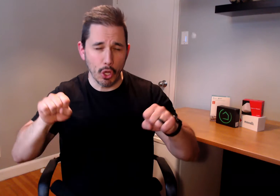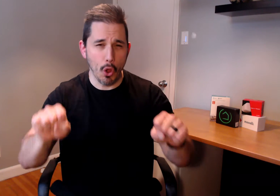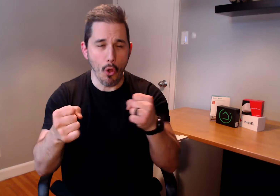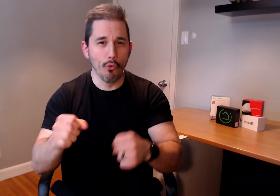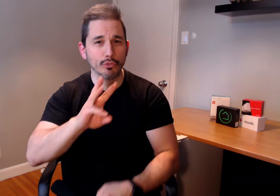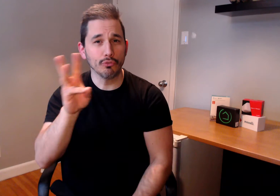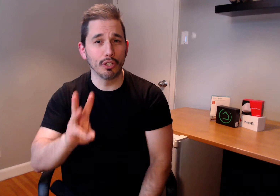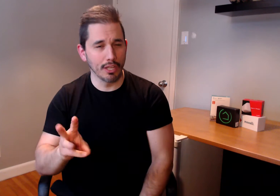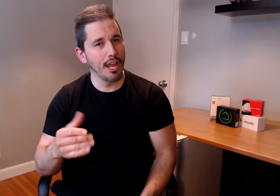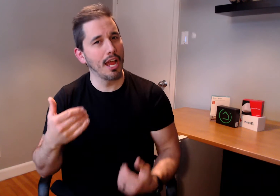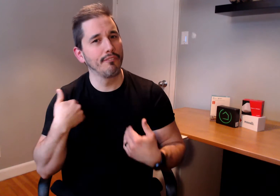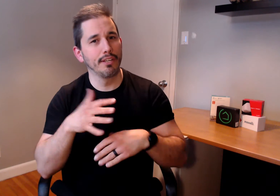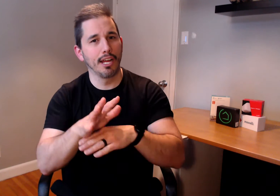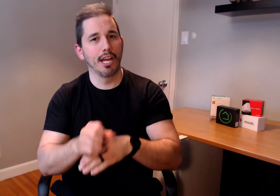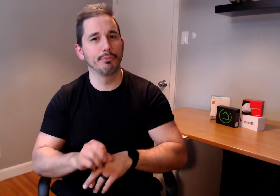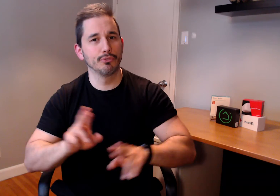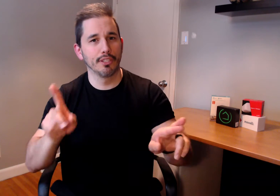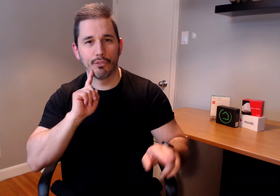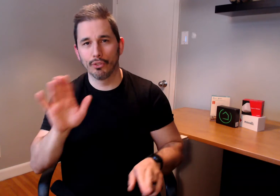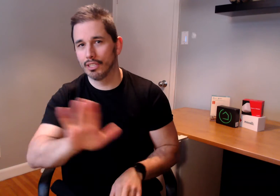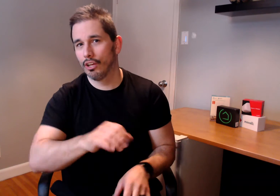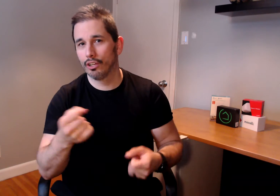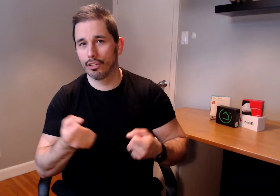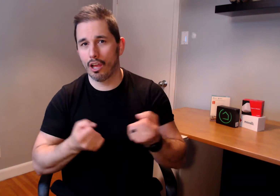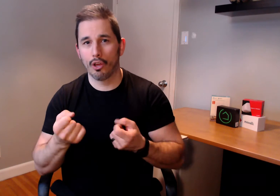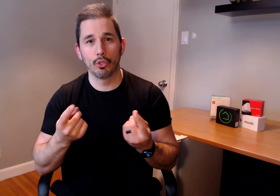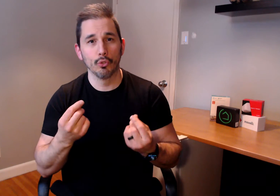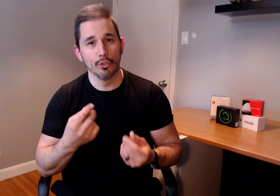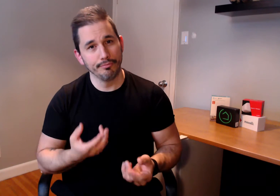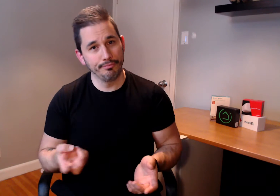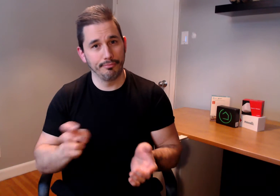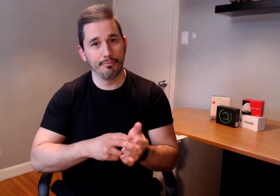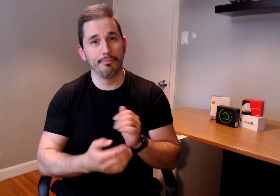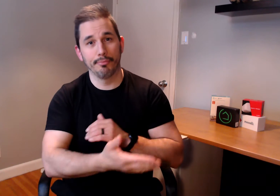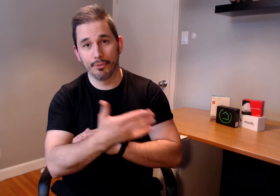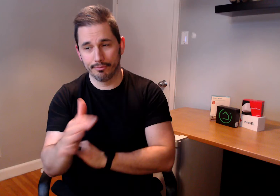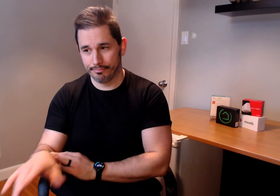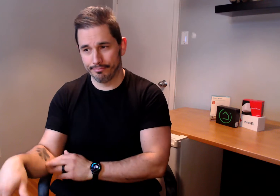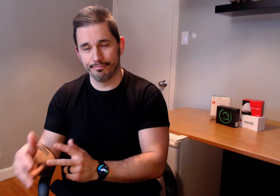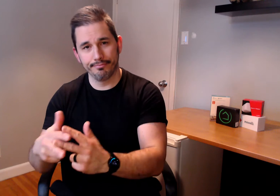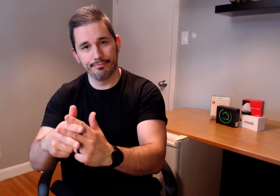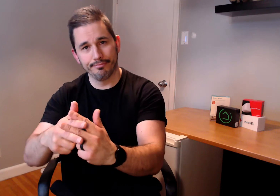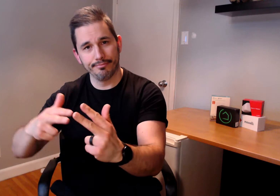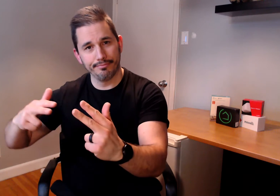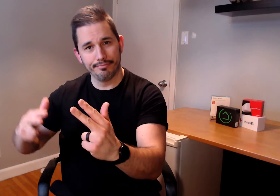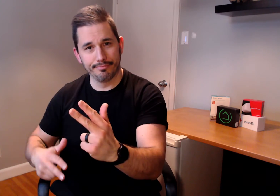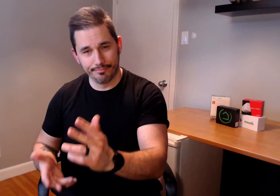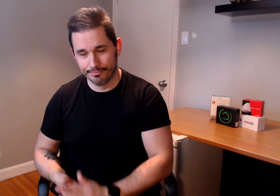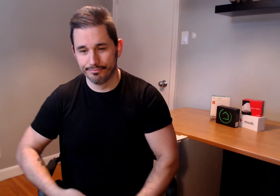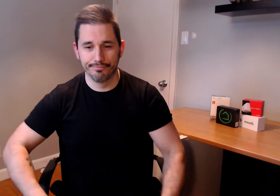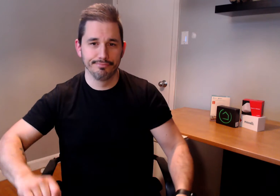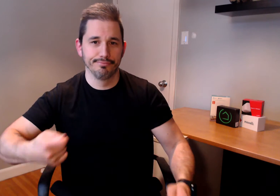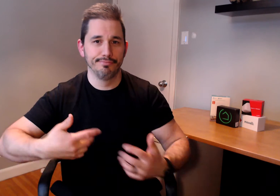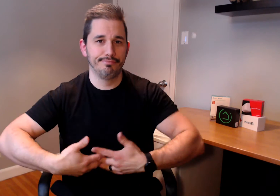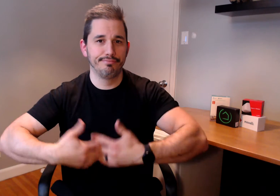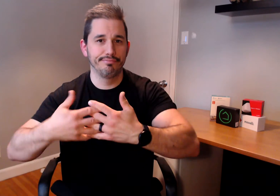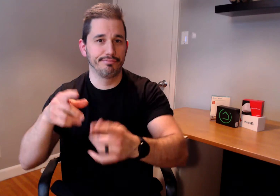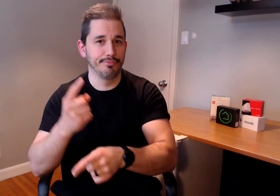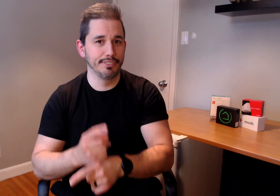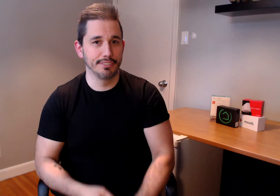situation. So, for those of us who do live in cold climates during the winter, we all do that same thing in the morning. We unplug our car and